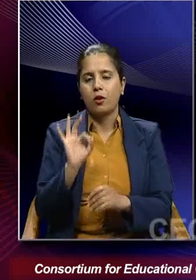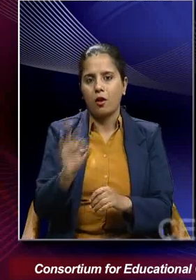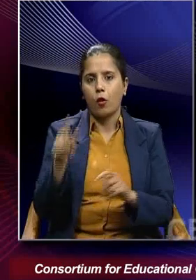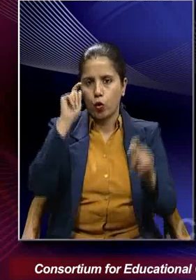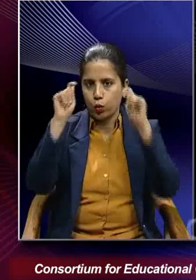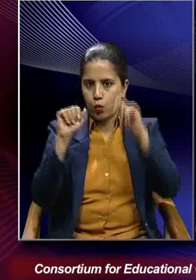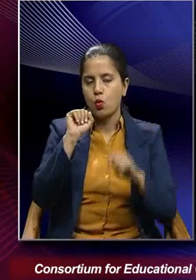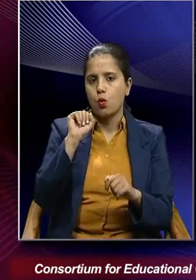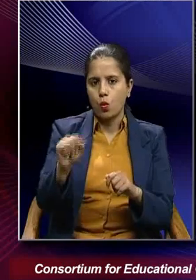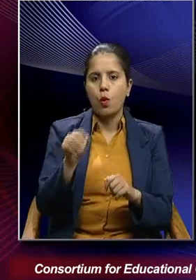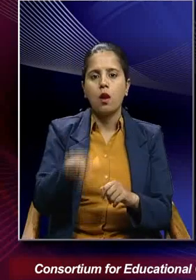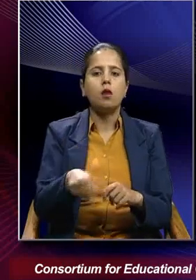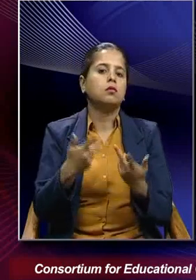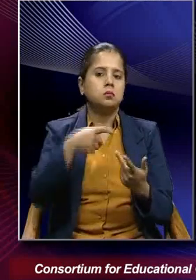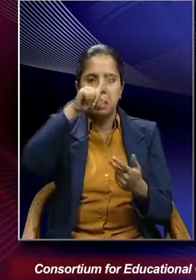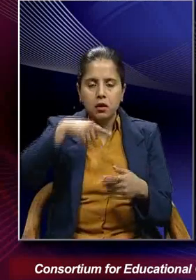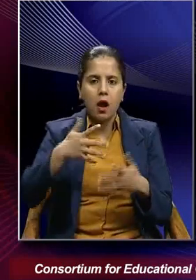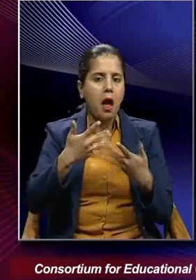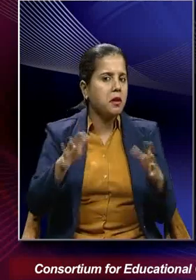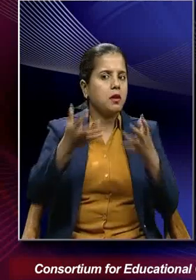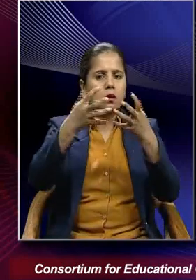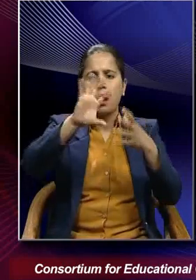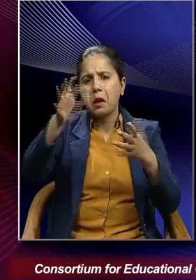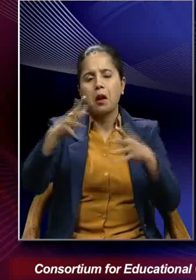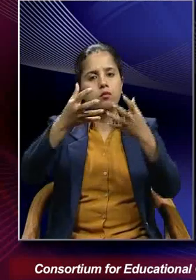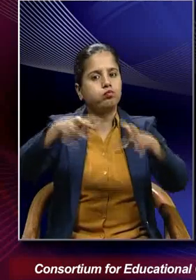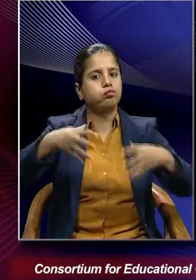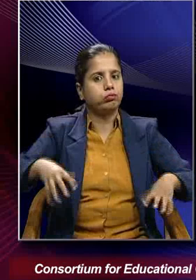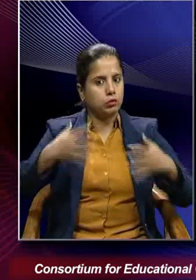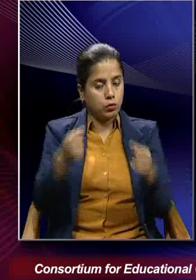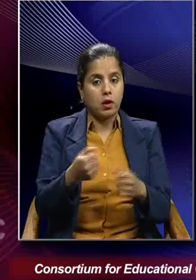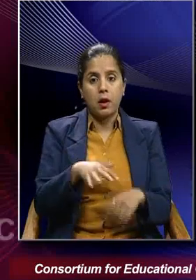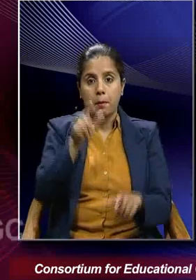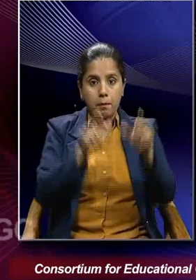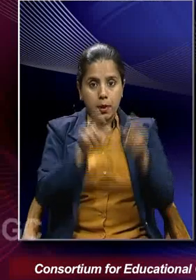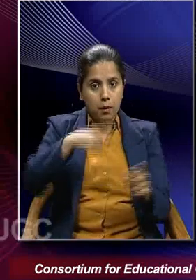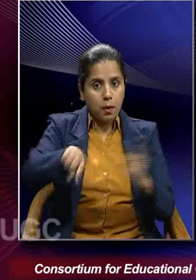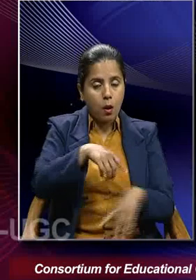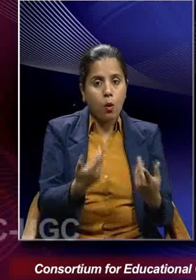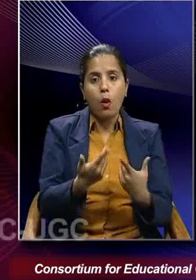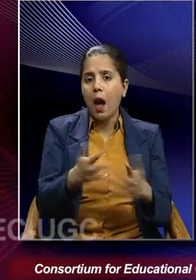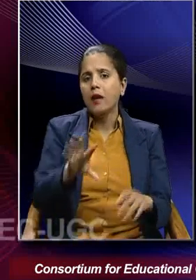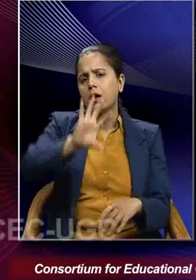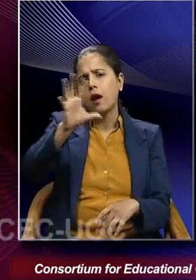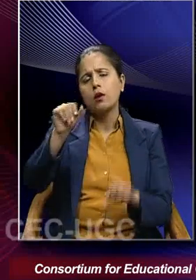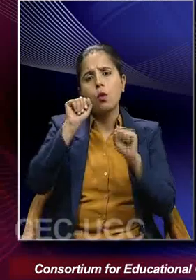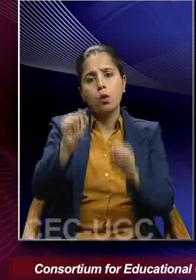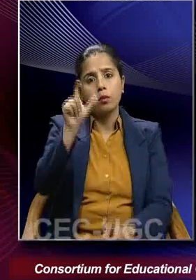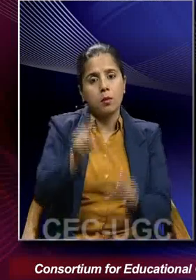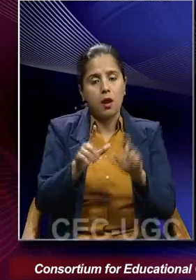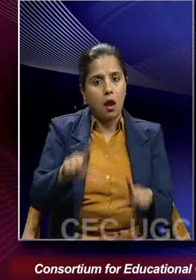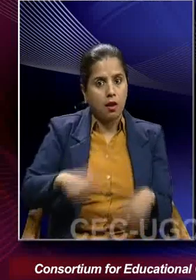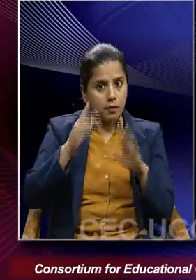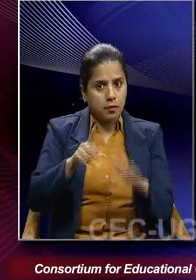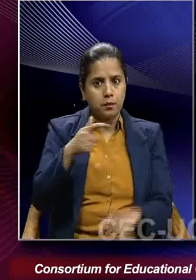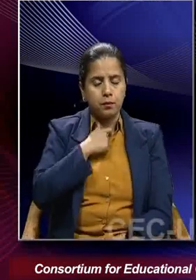of dividing the country. So when the individuals or the citizens of the country, they will take this kind of a